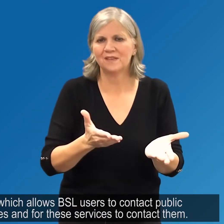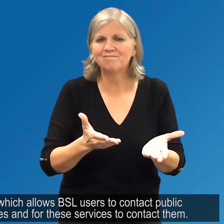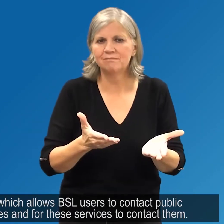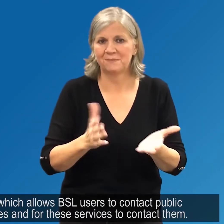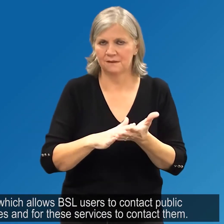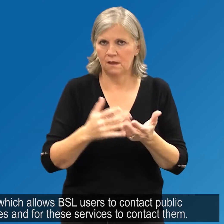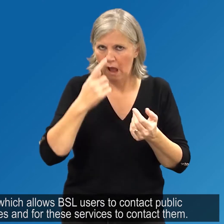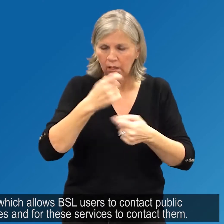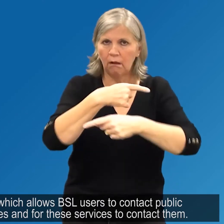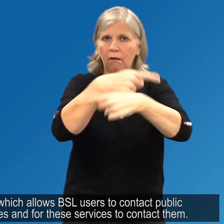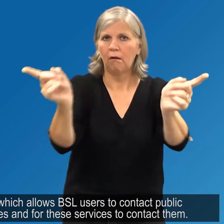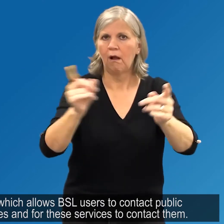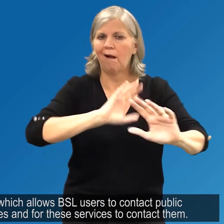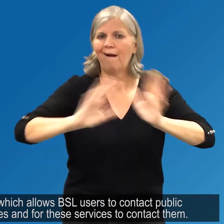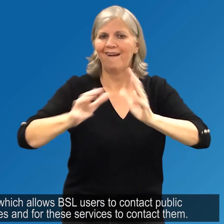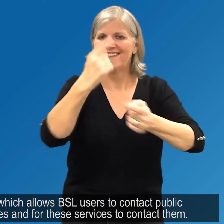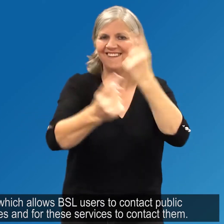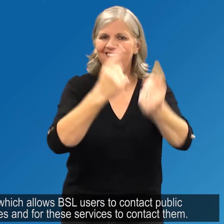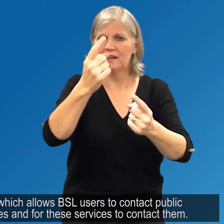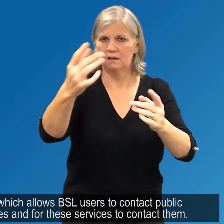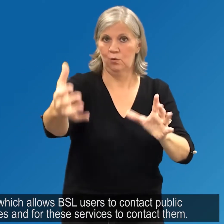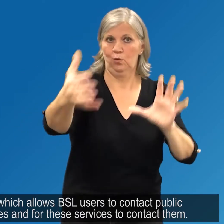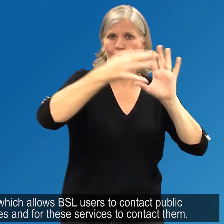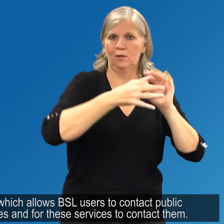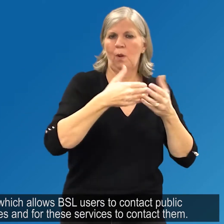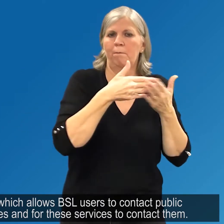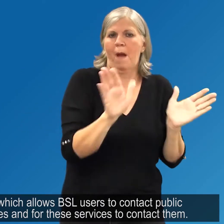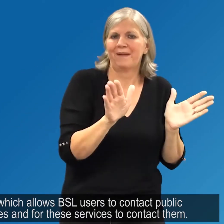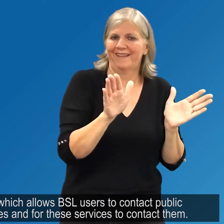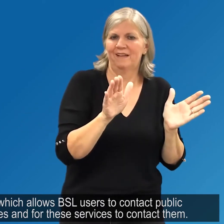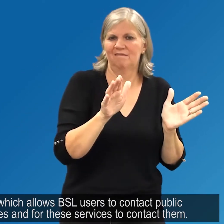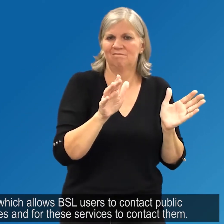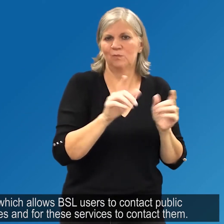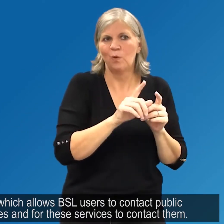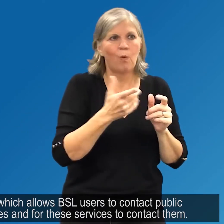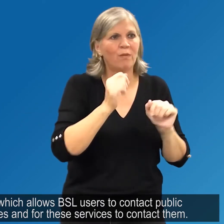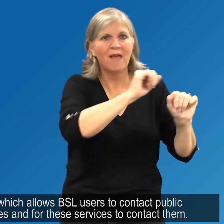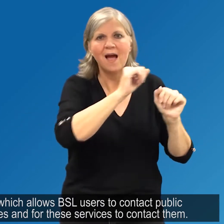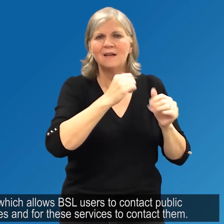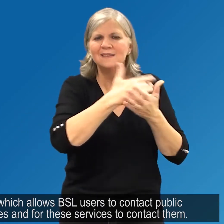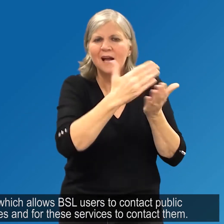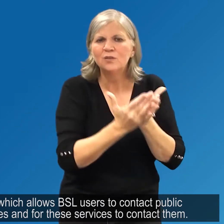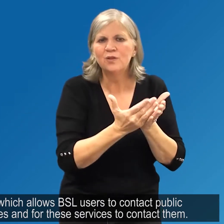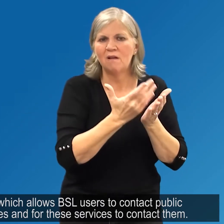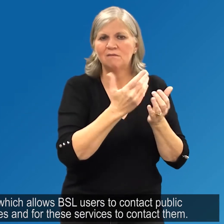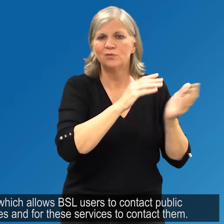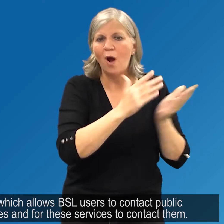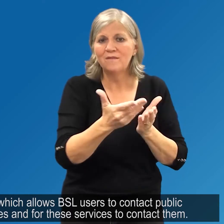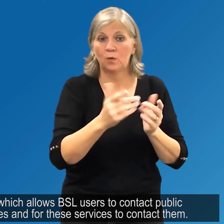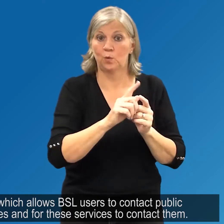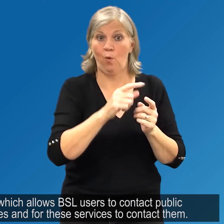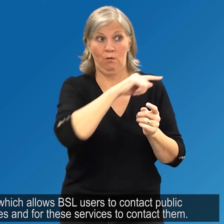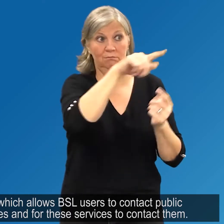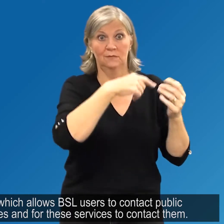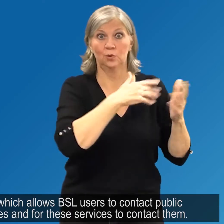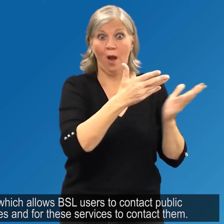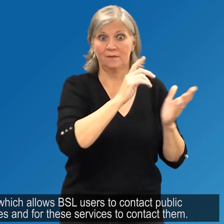This is a free service which allows BSL users to contact public and their sector services and for these services to contact